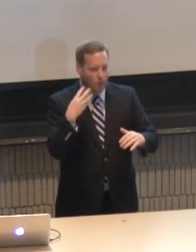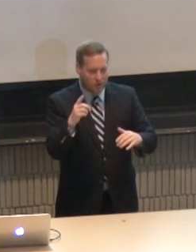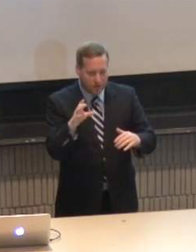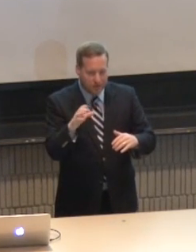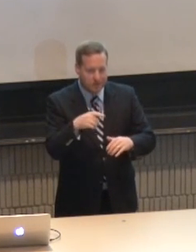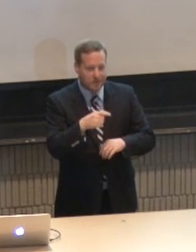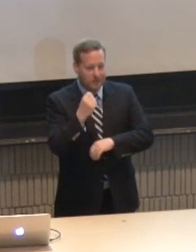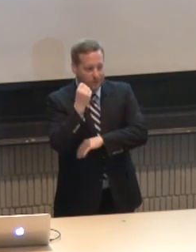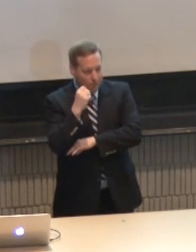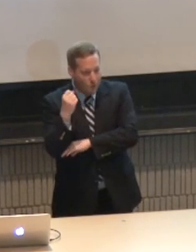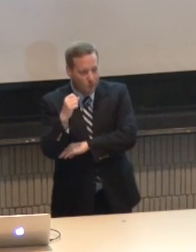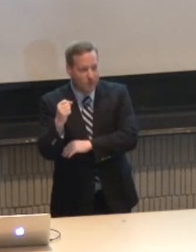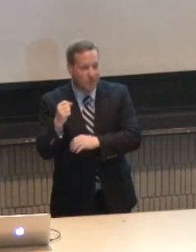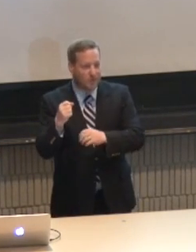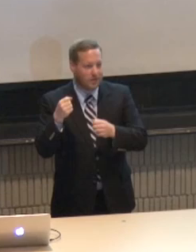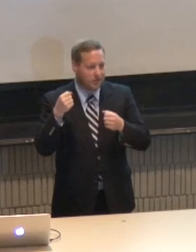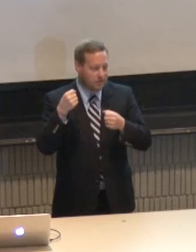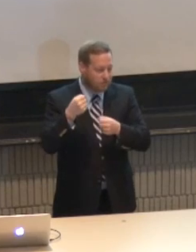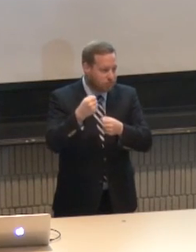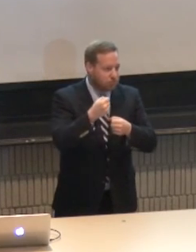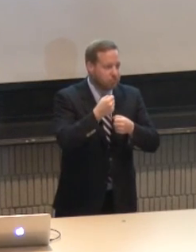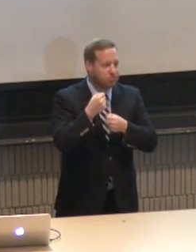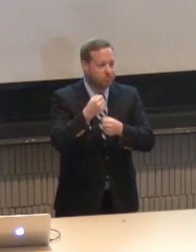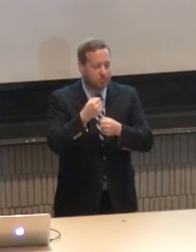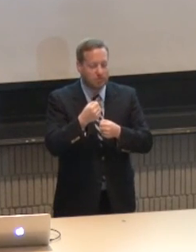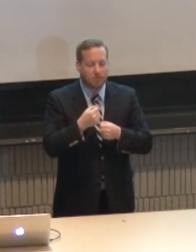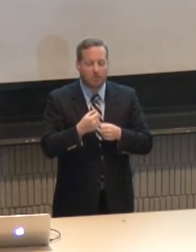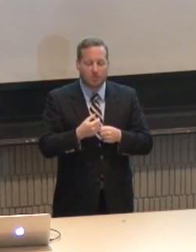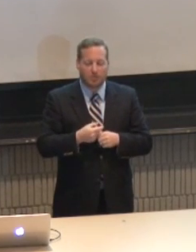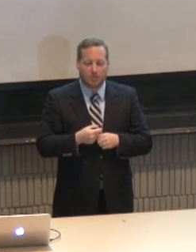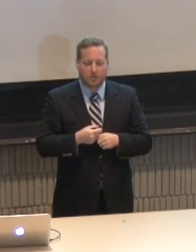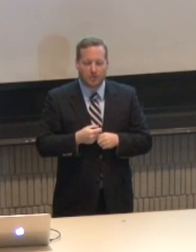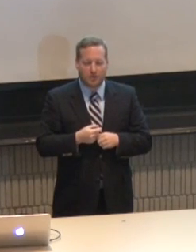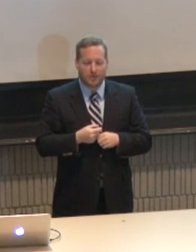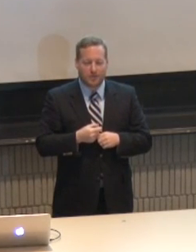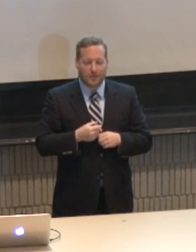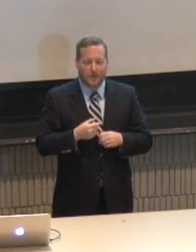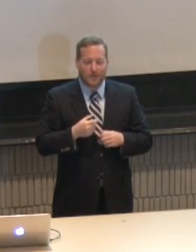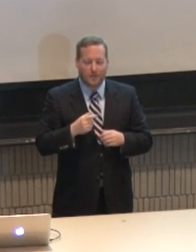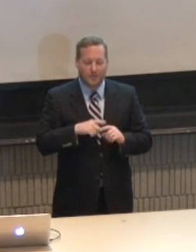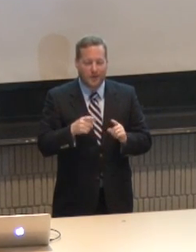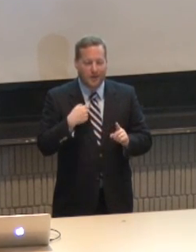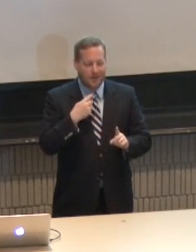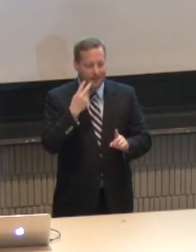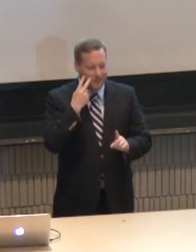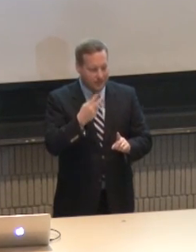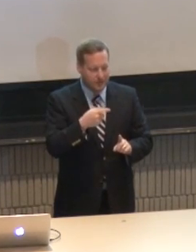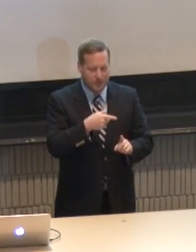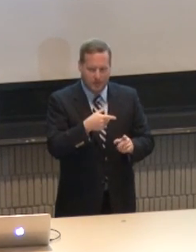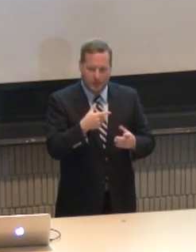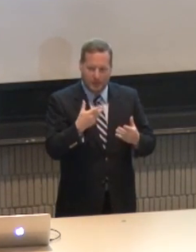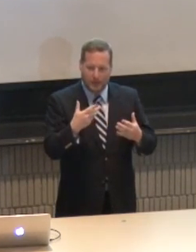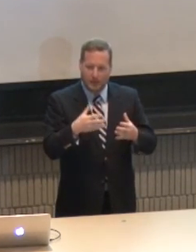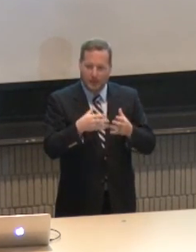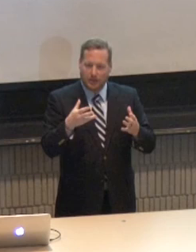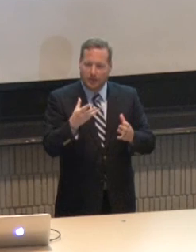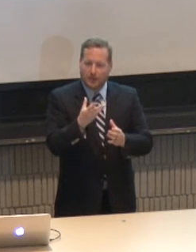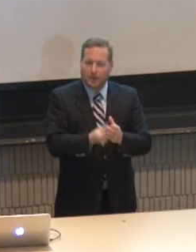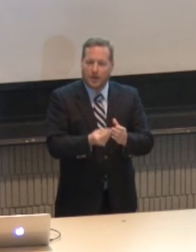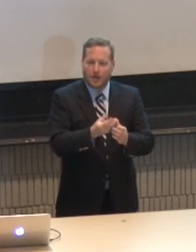deaf event in Washington, D.C., and a protest of a lot of people converged around the city. And what I saw